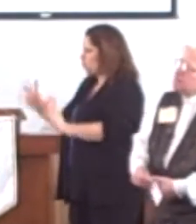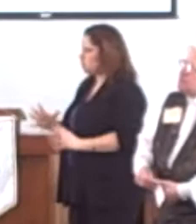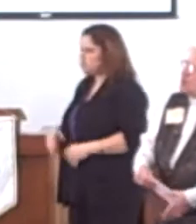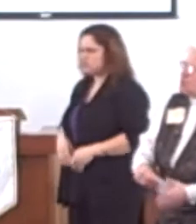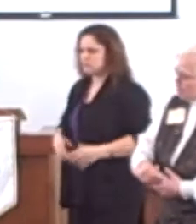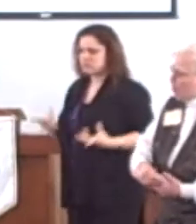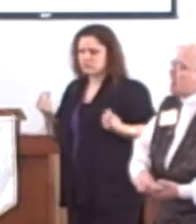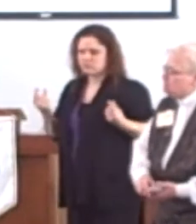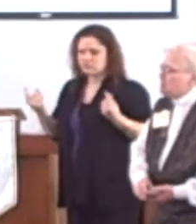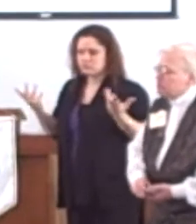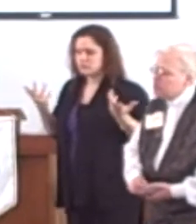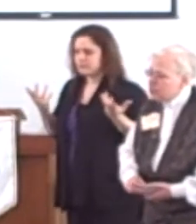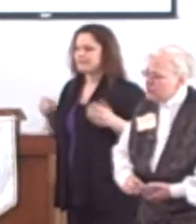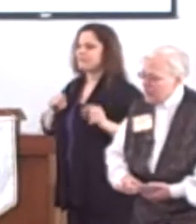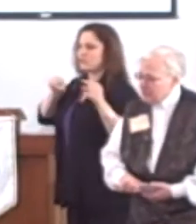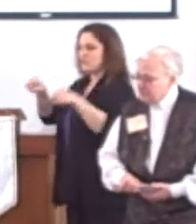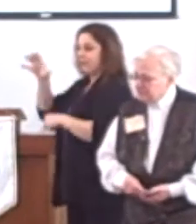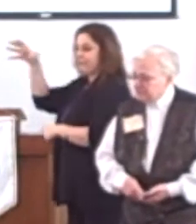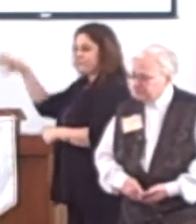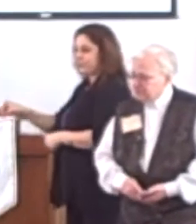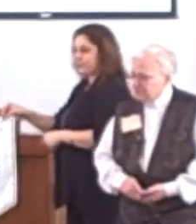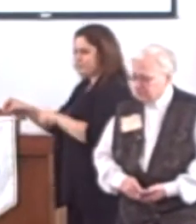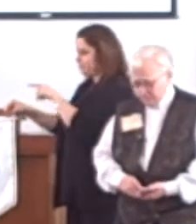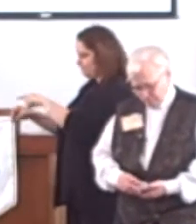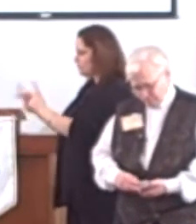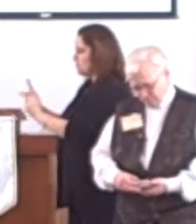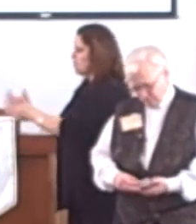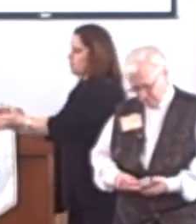Africa, and we brought people to do that.